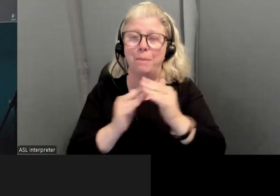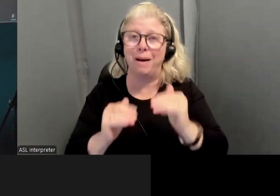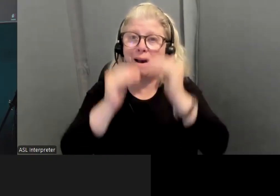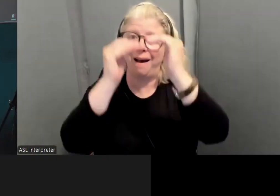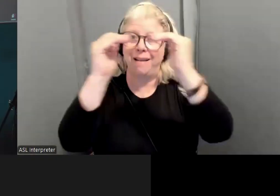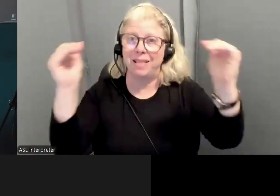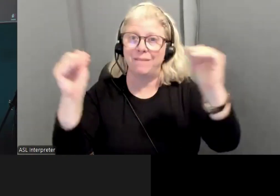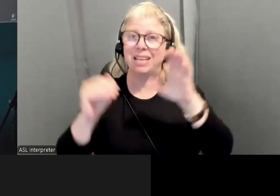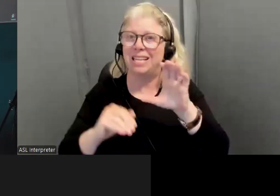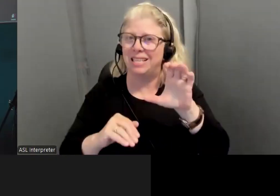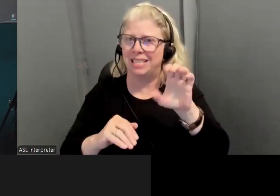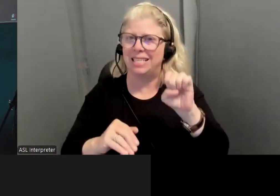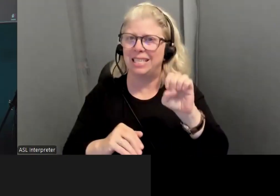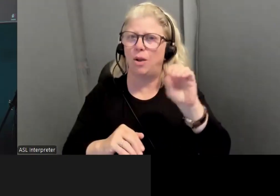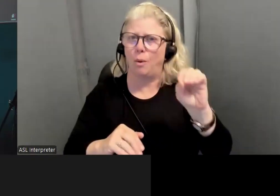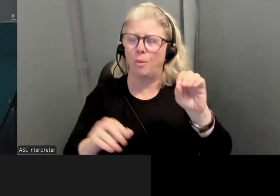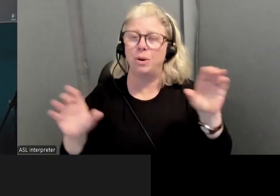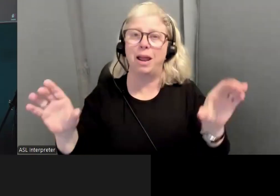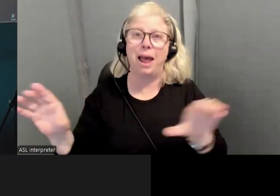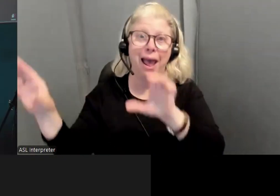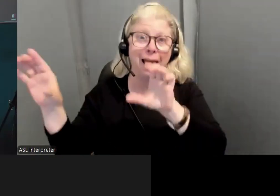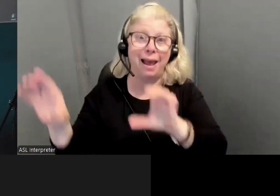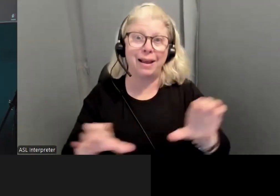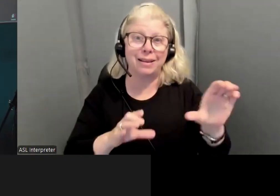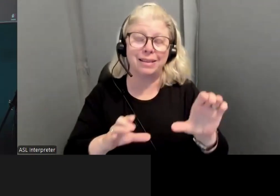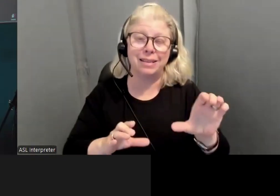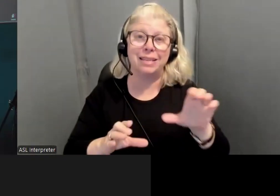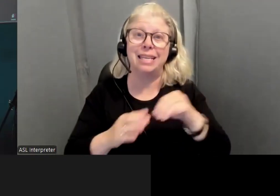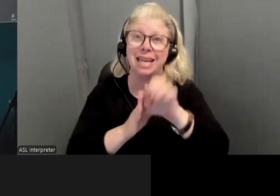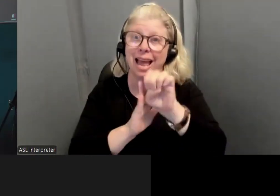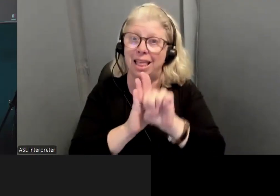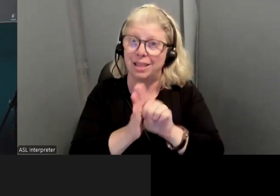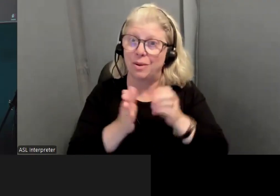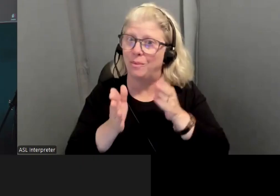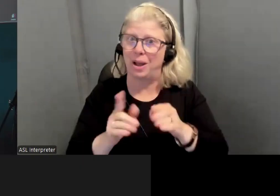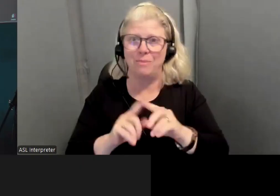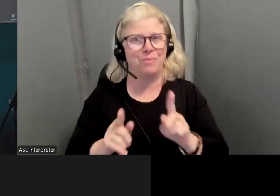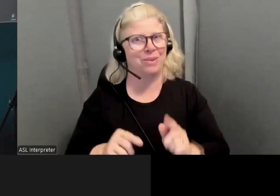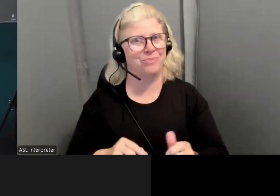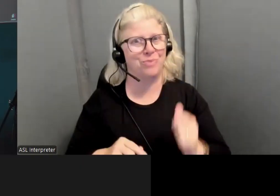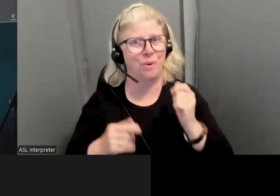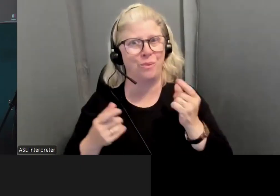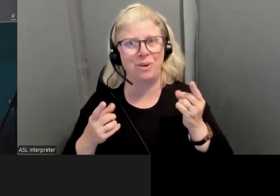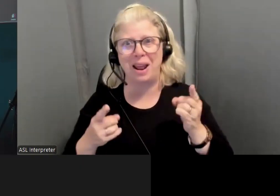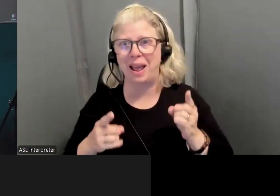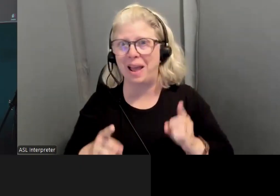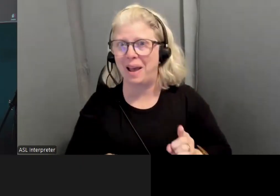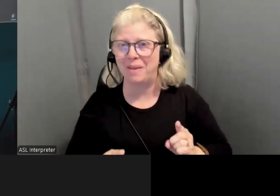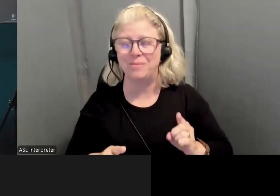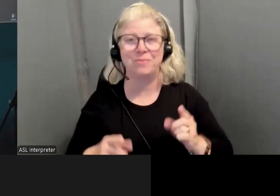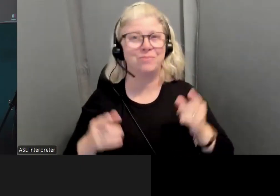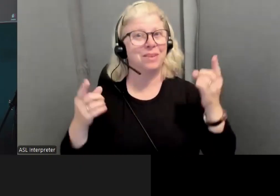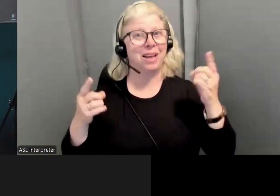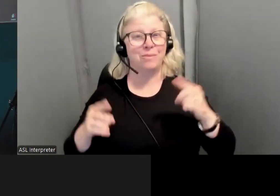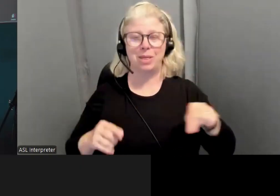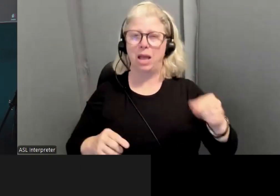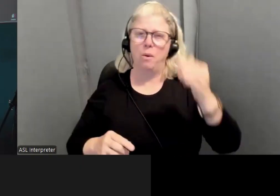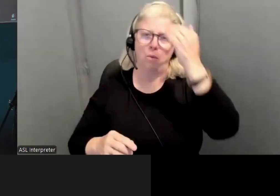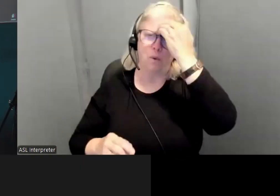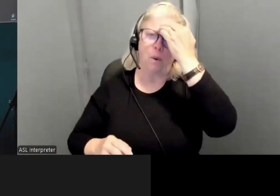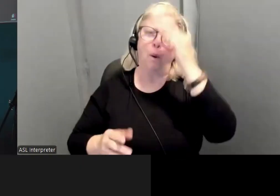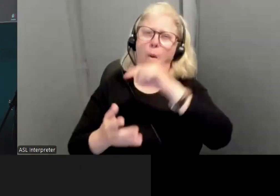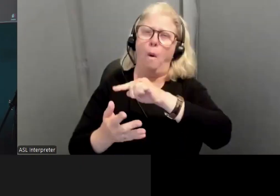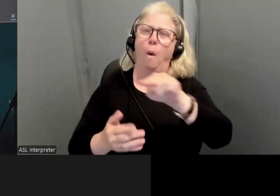high-level, CEOs or whatever, to act ethically. But that's not what's going to happen. What's going to happen is that they're going to be aware of